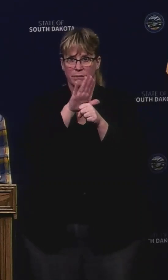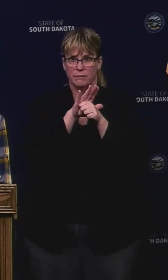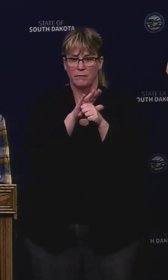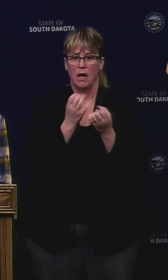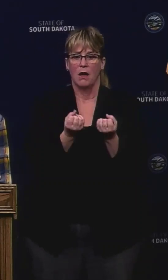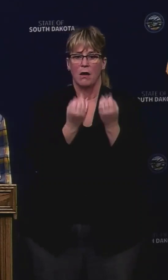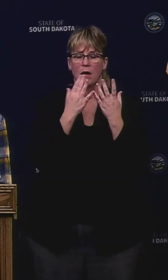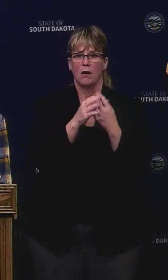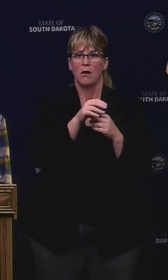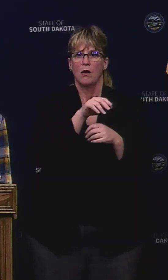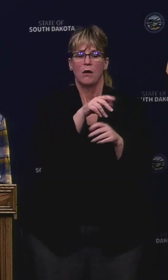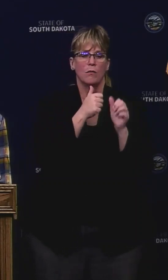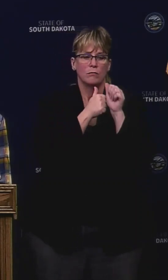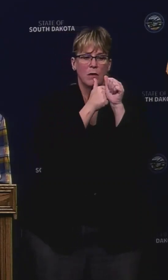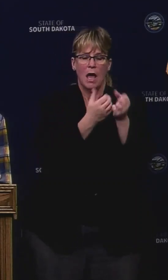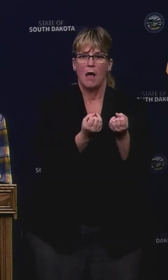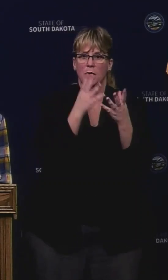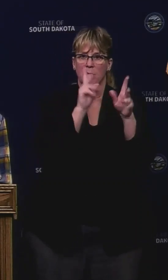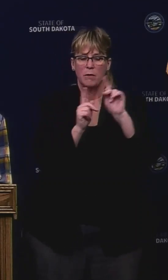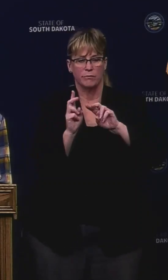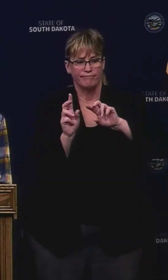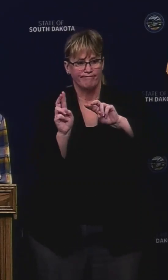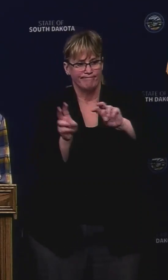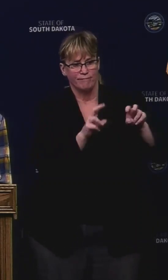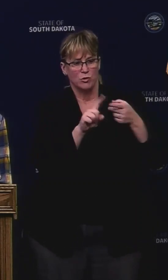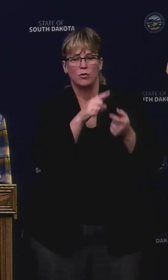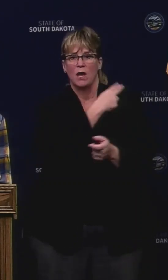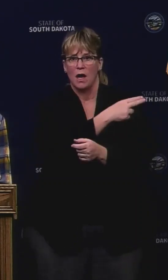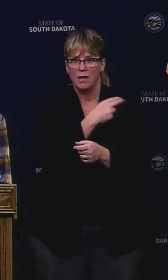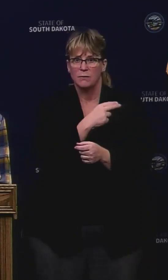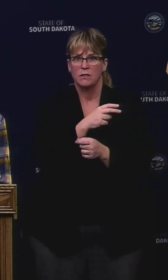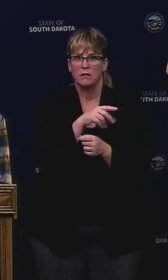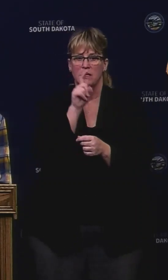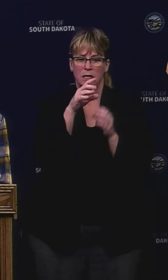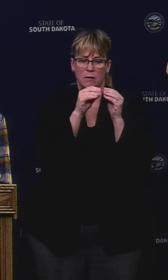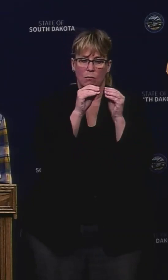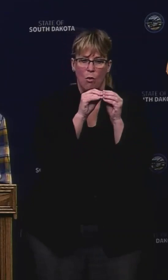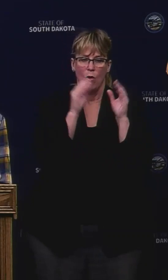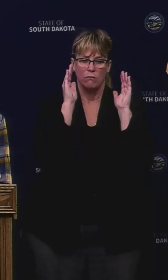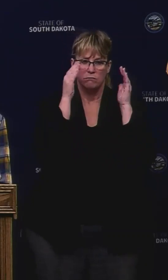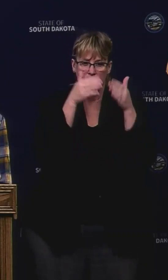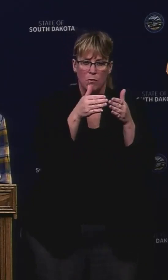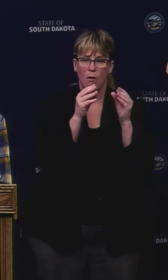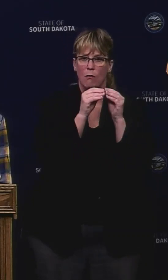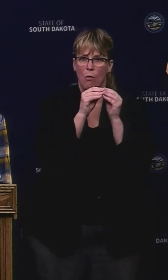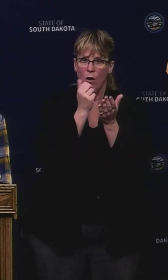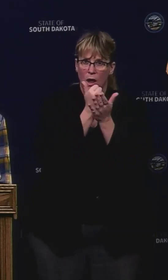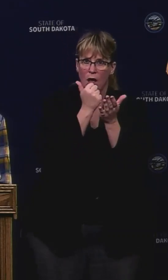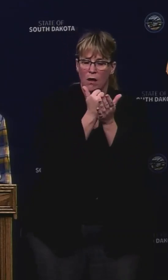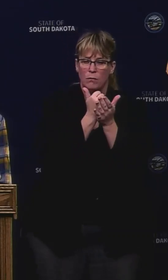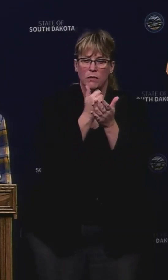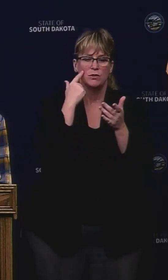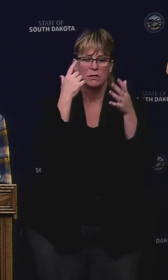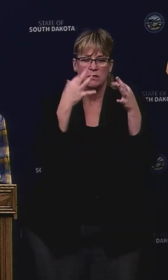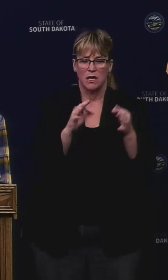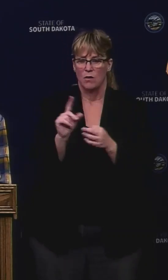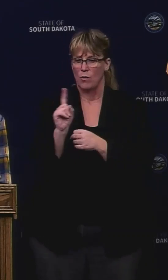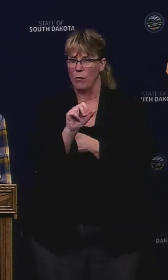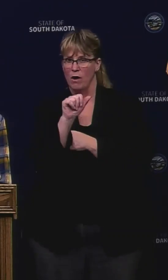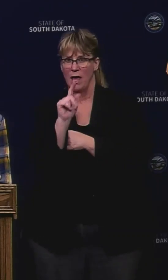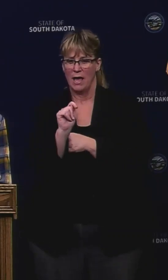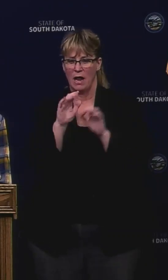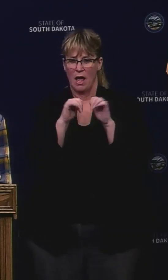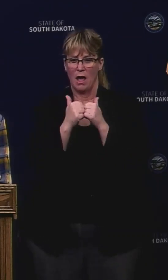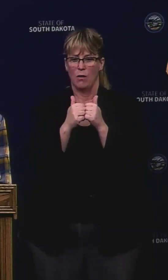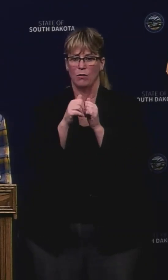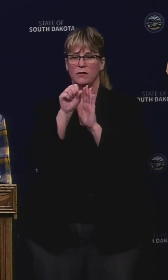how many people are in the hospital that need more acute care to really judge where we're at and how we're doing